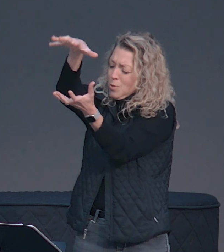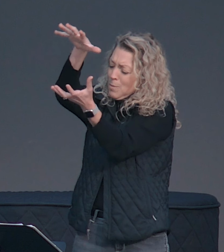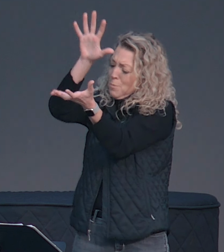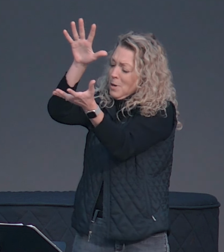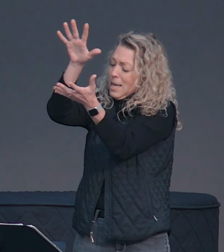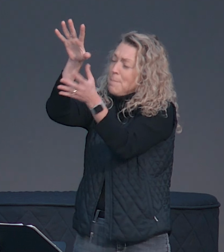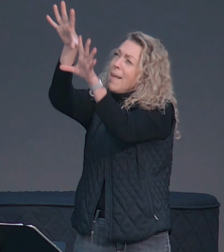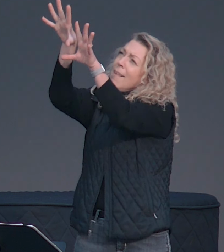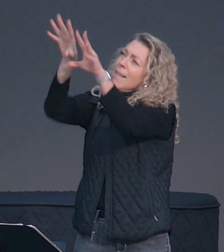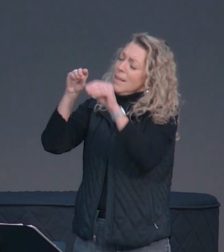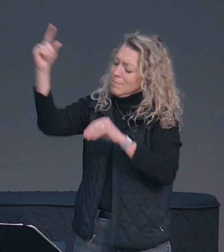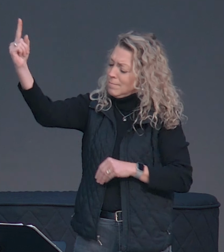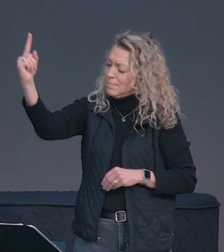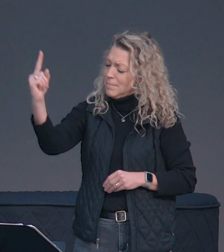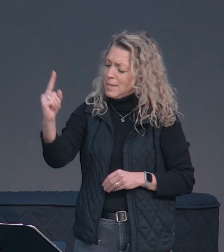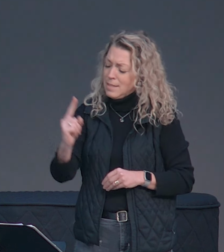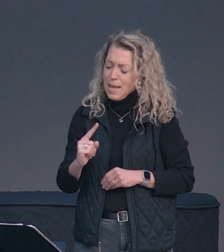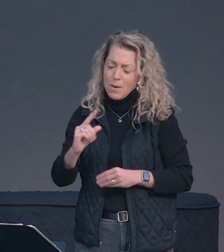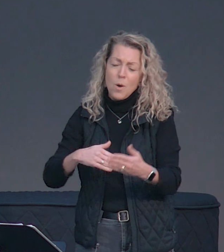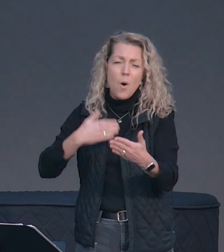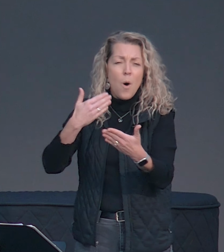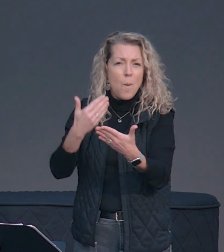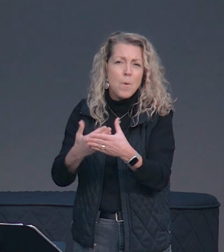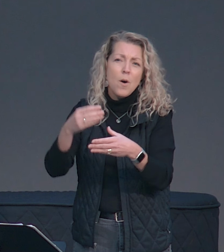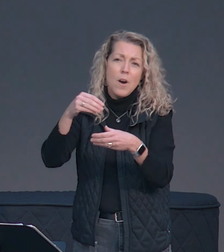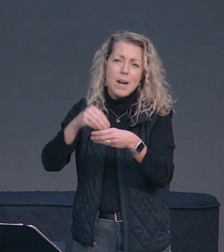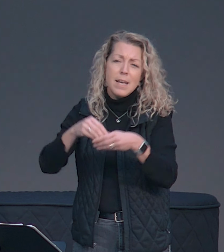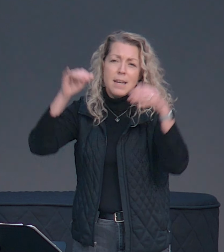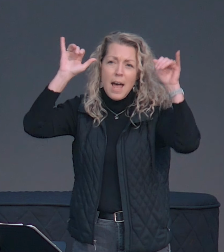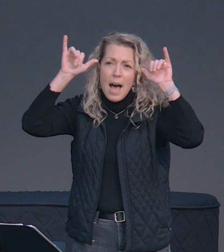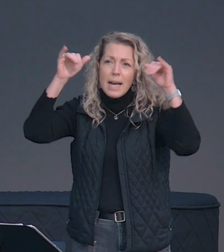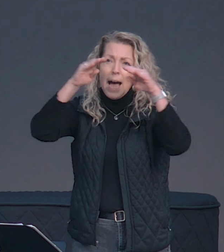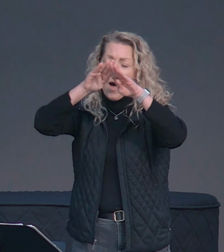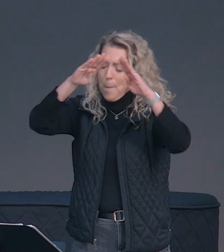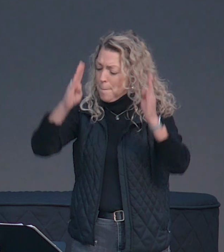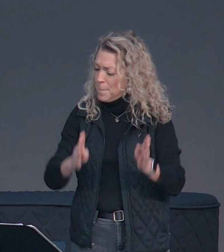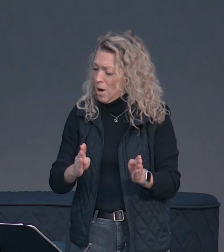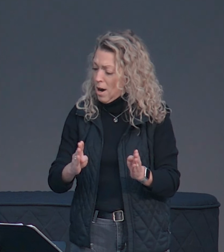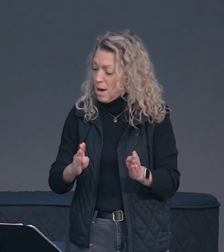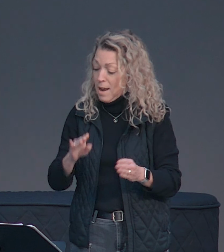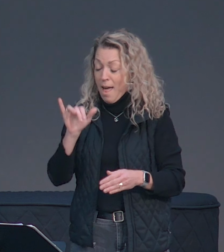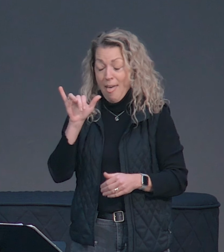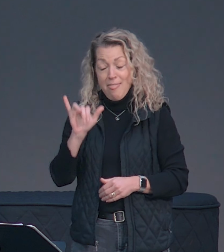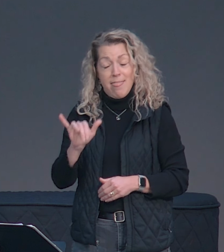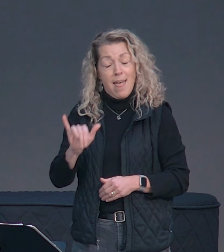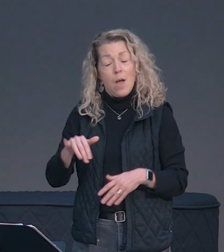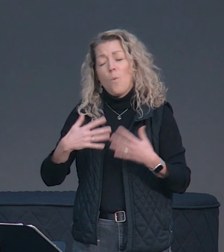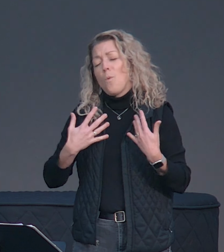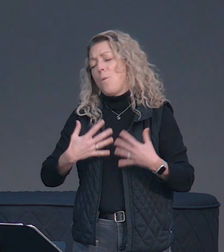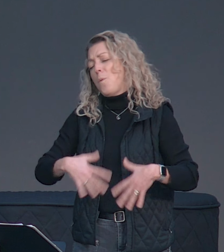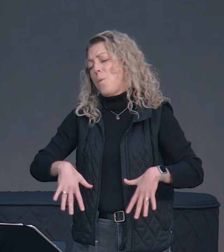number Born within a cattle's door Is the